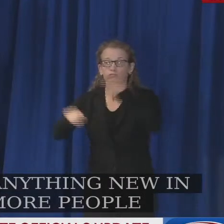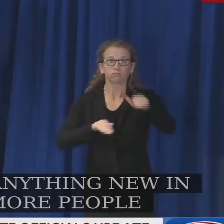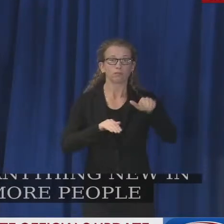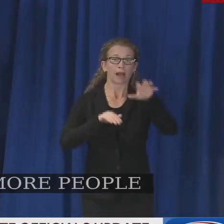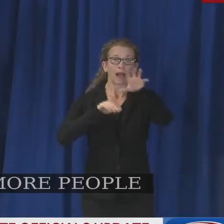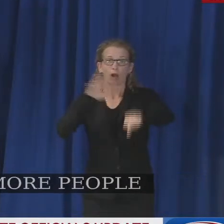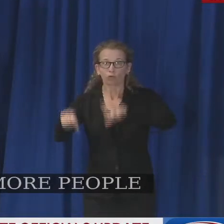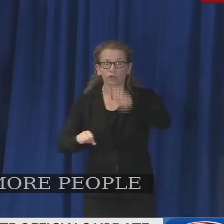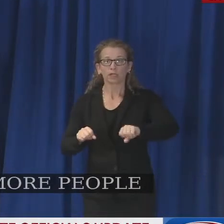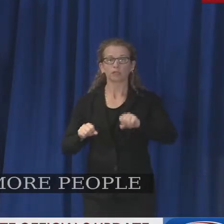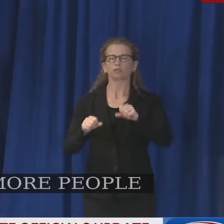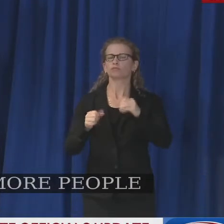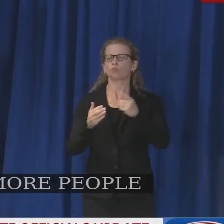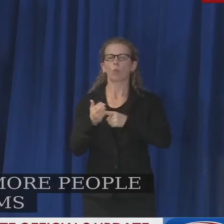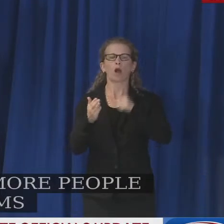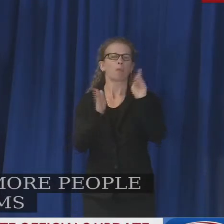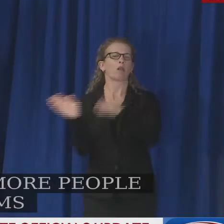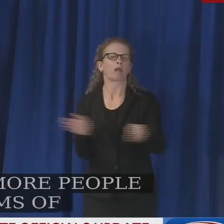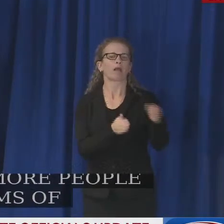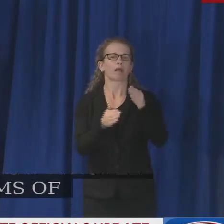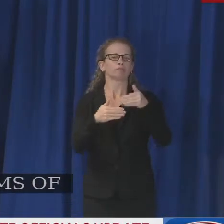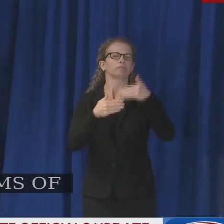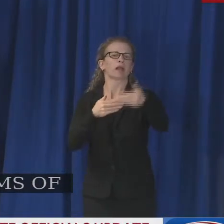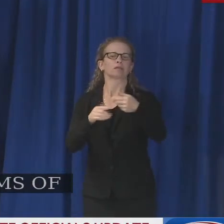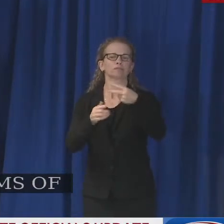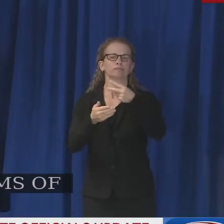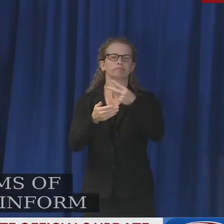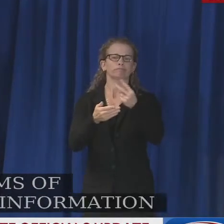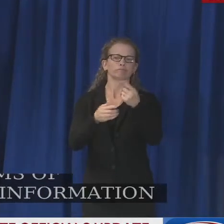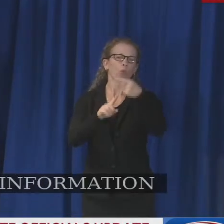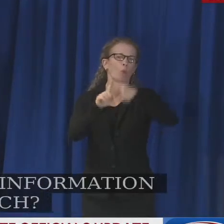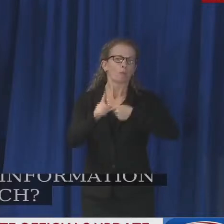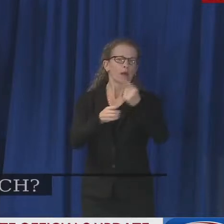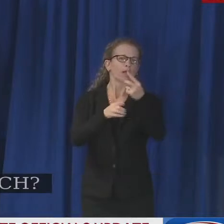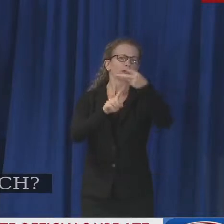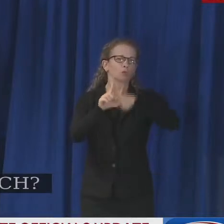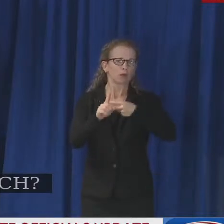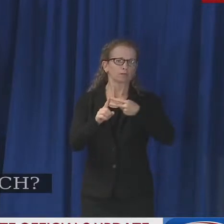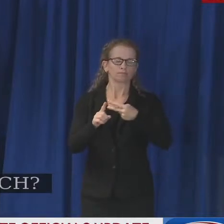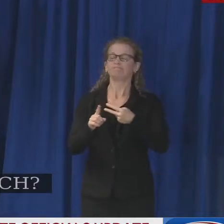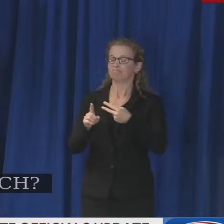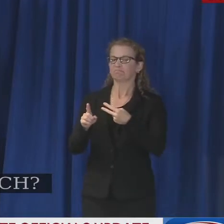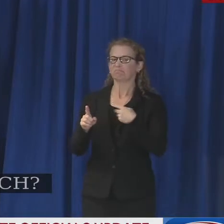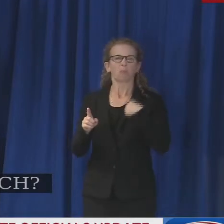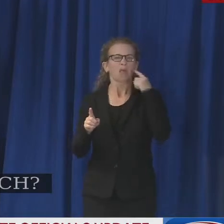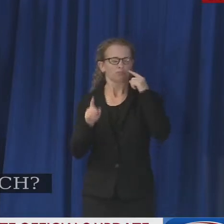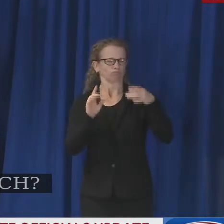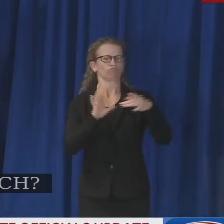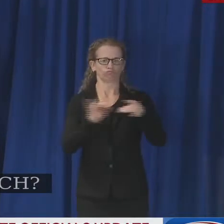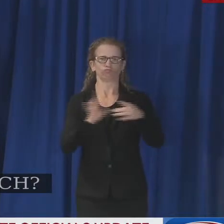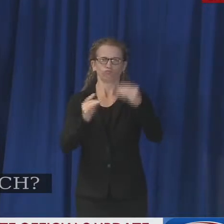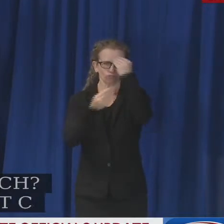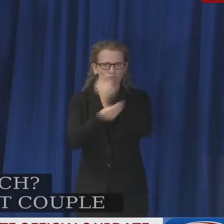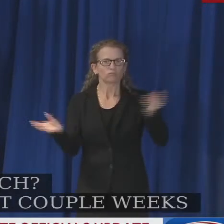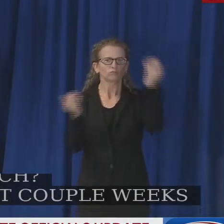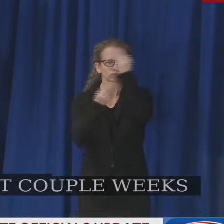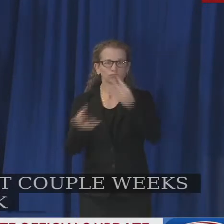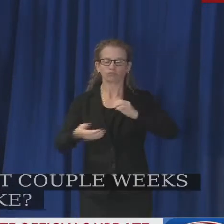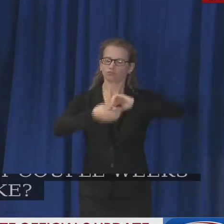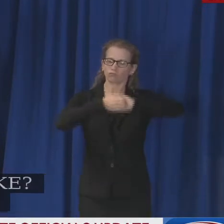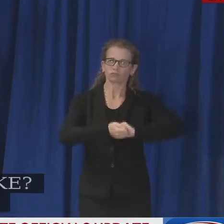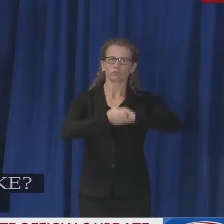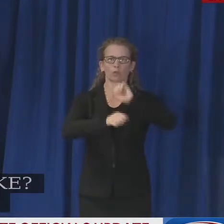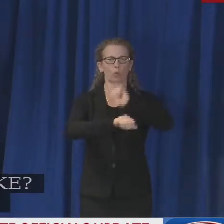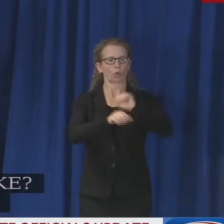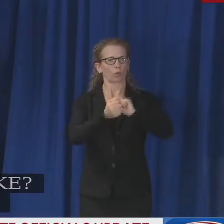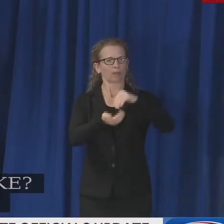couple of weeks or months look like? Again, it's messaging. I think right now is messaging, working with providers, working with pharmacists as